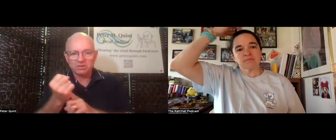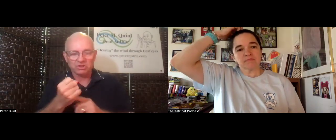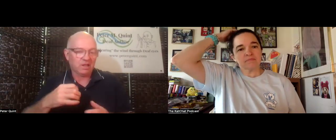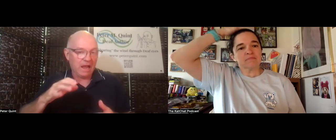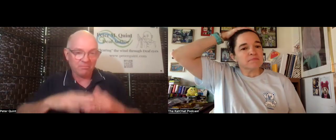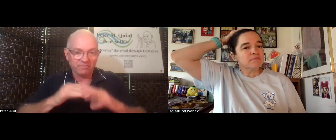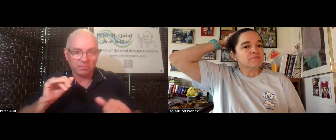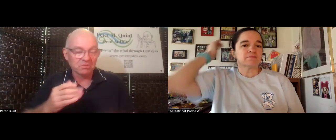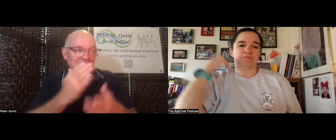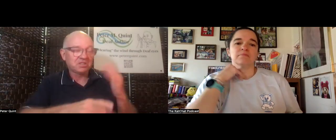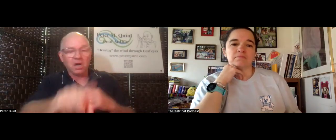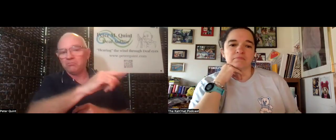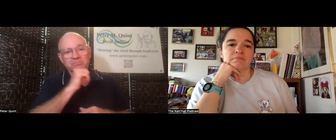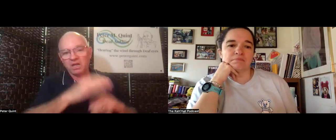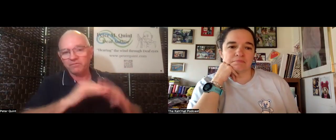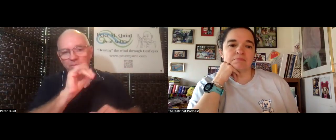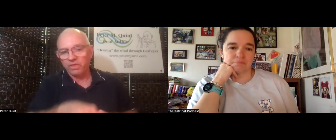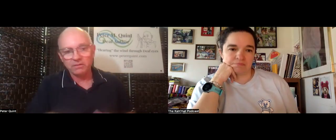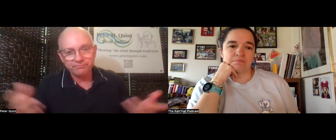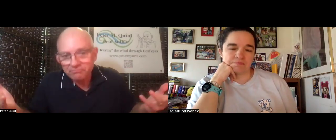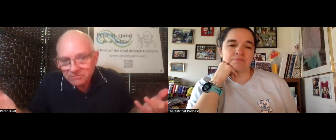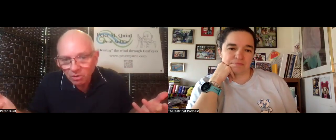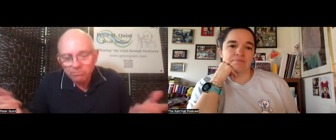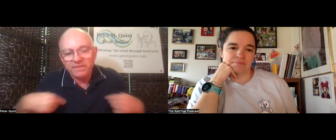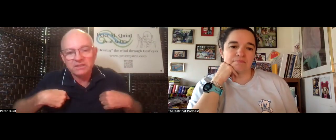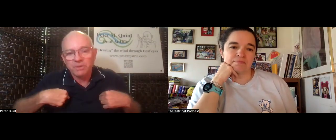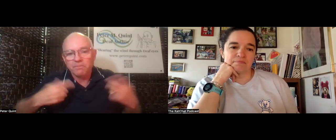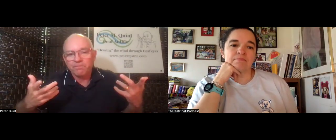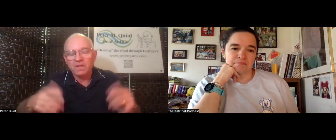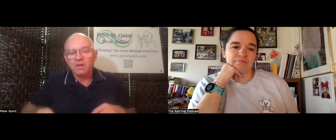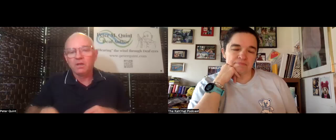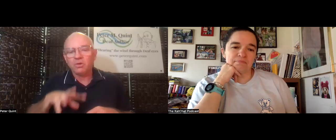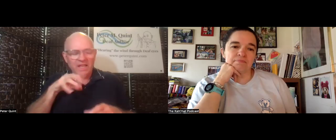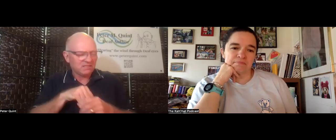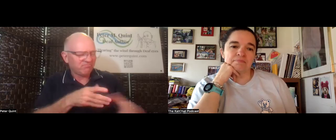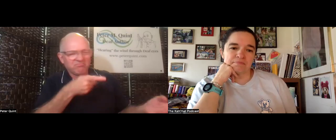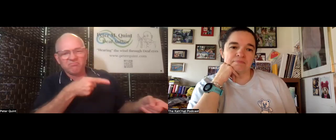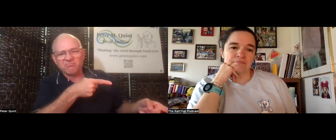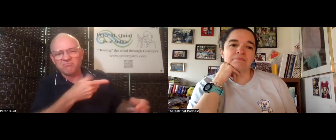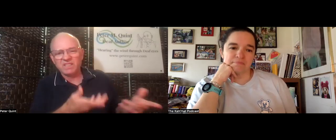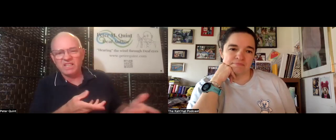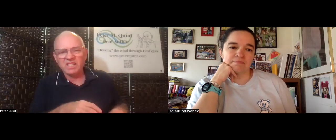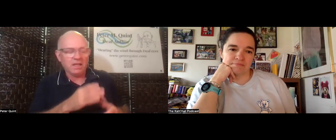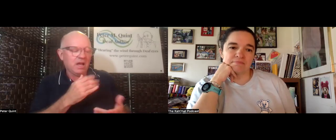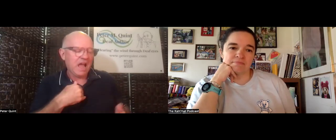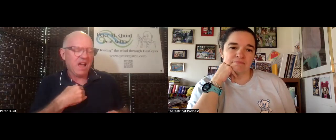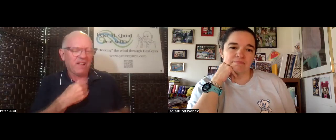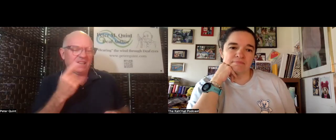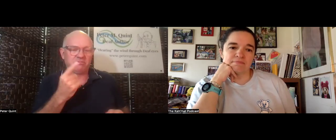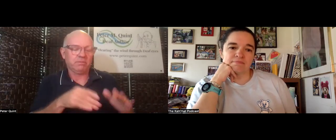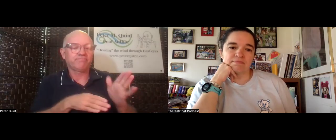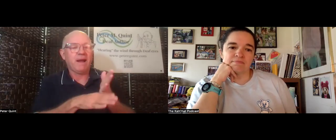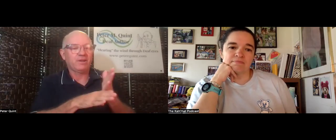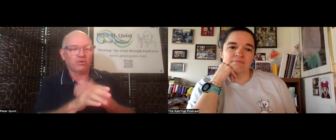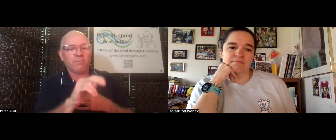on the situation. I'm comfortable. So I'm not comfortable with that, but that's me. So that's, I have